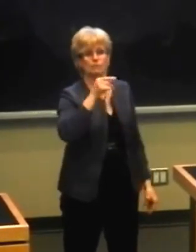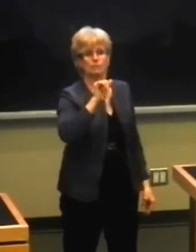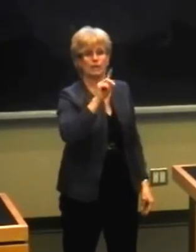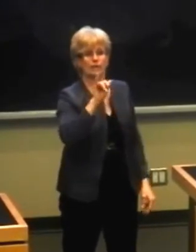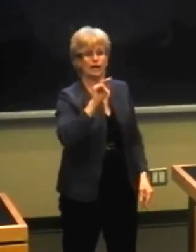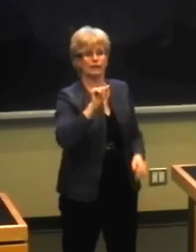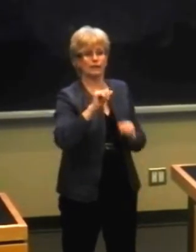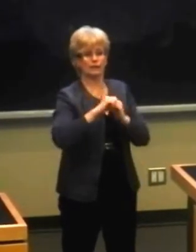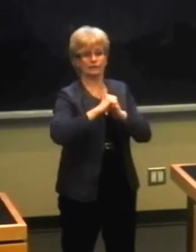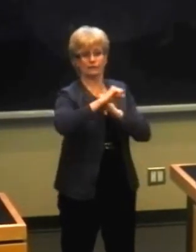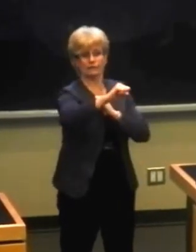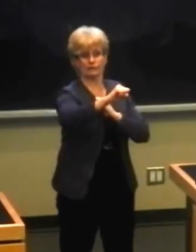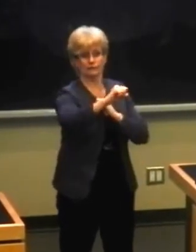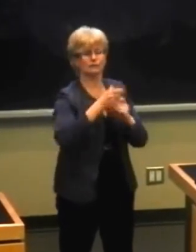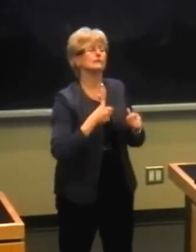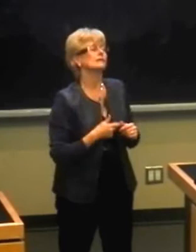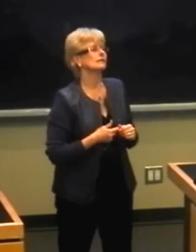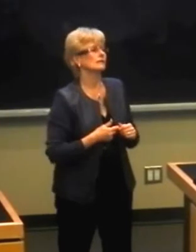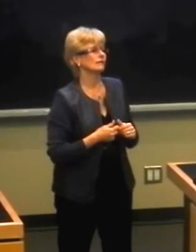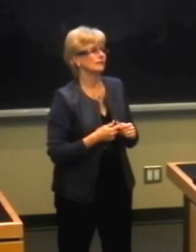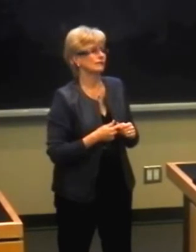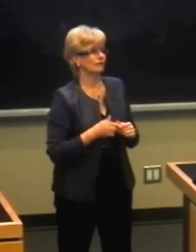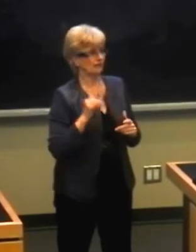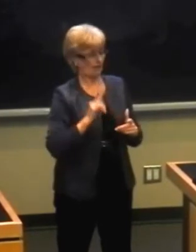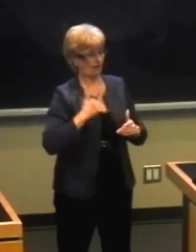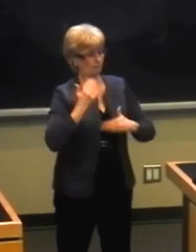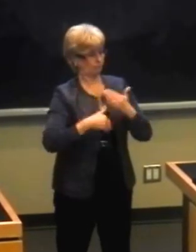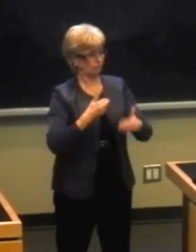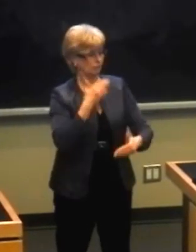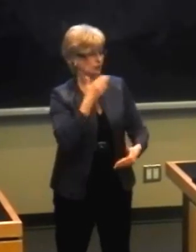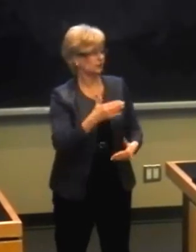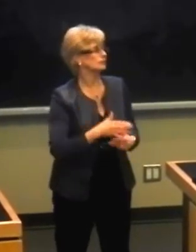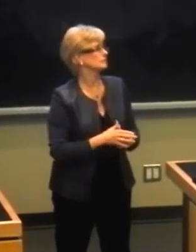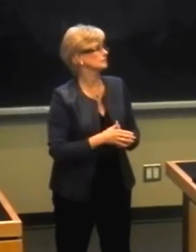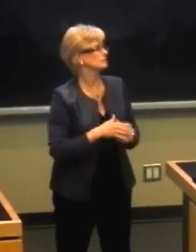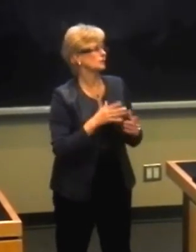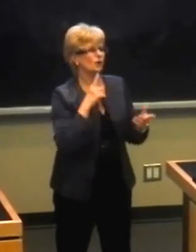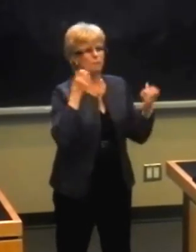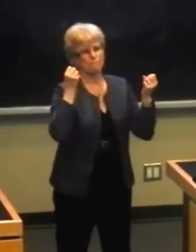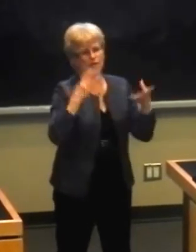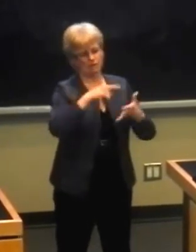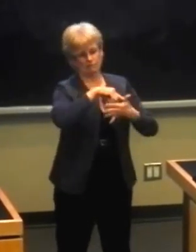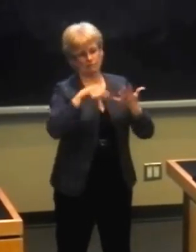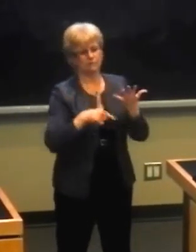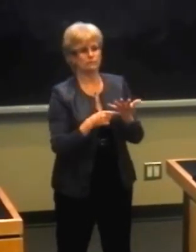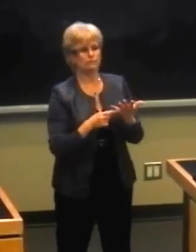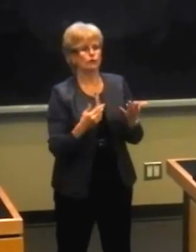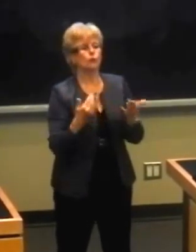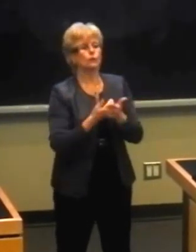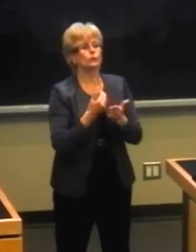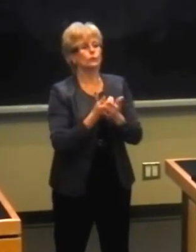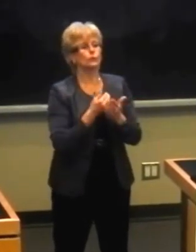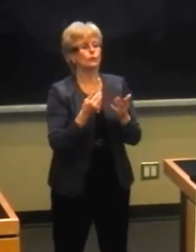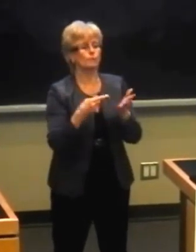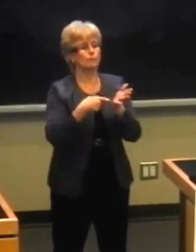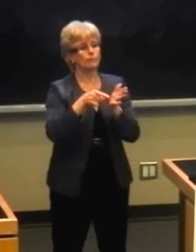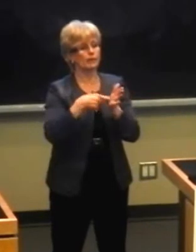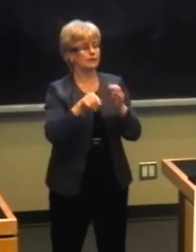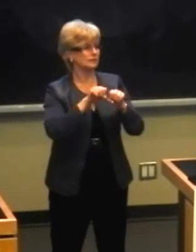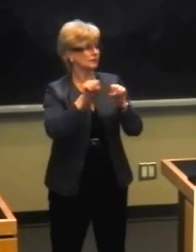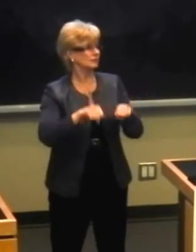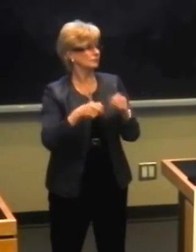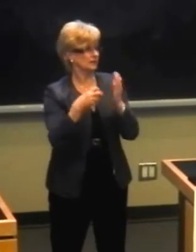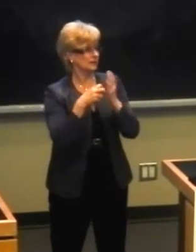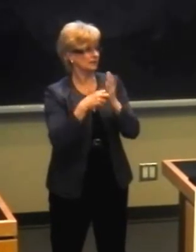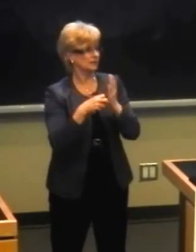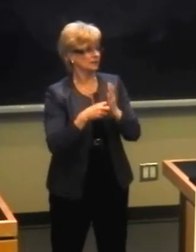extension, of course, and you know, it's great to see that work progressing here. A whole bunch of things, a new ticketing system, which Chris will talk about in a moment.